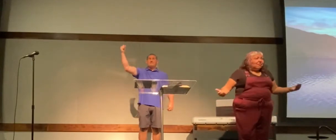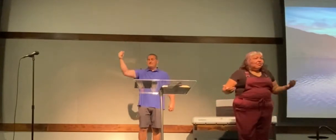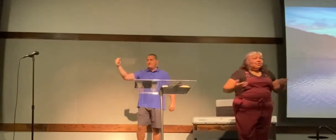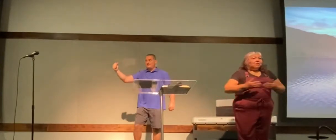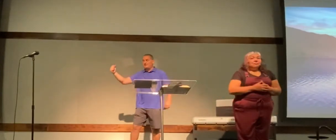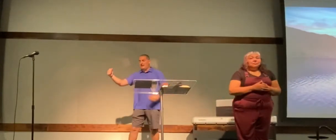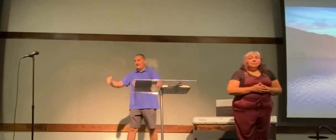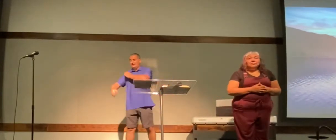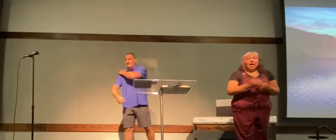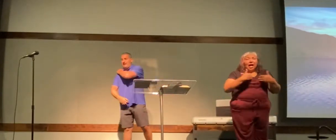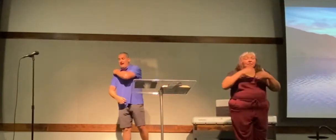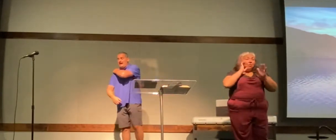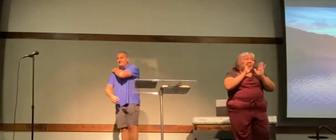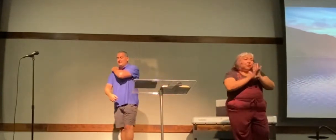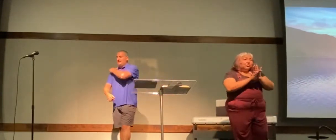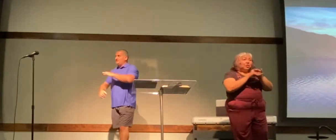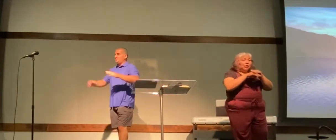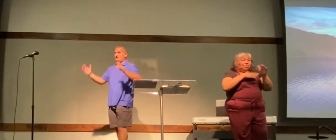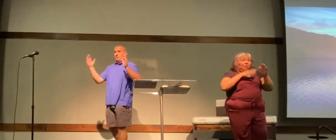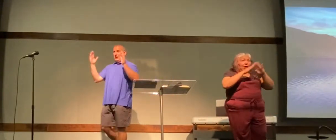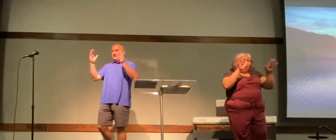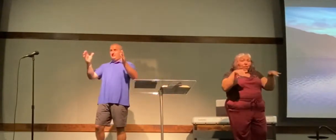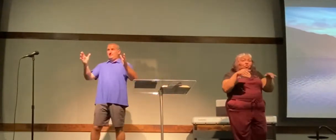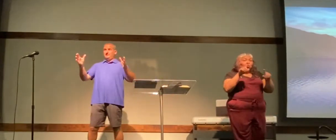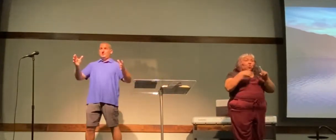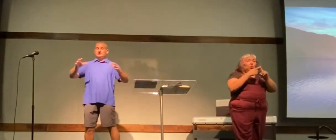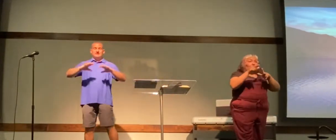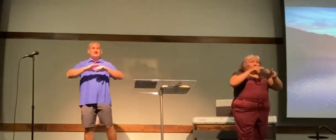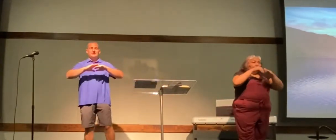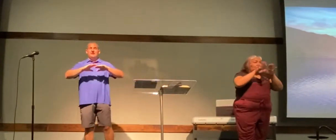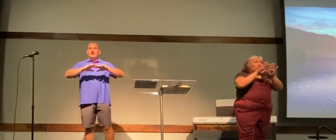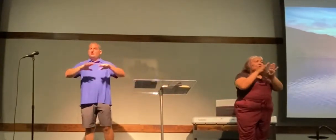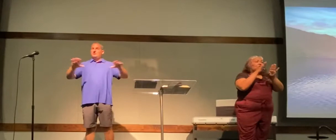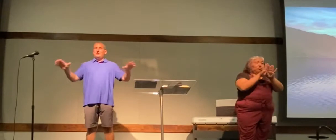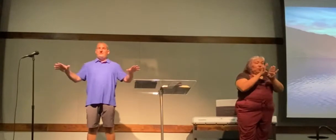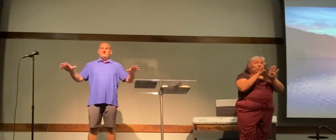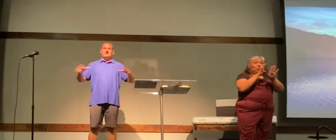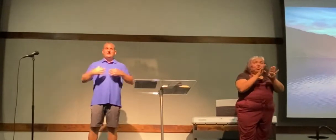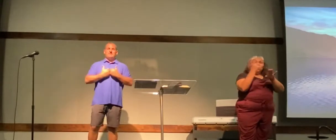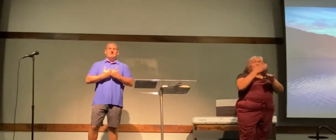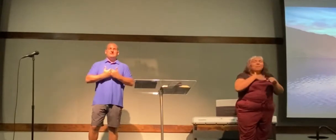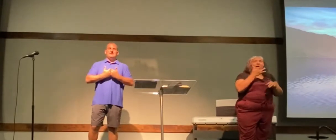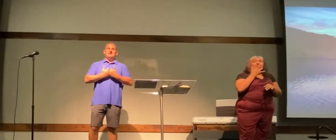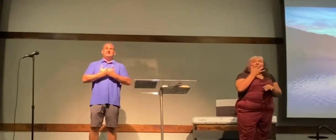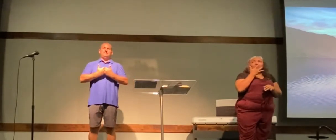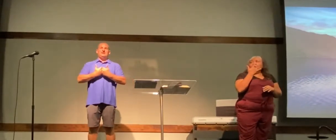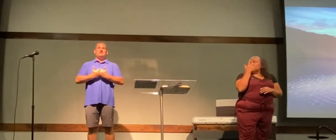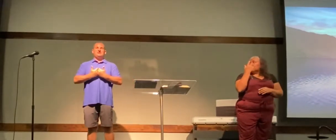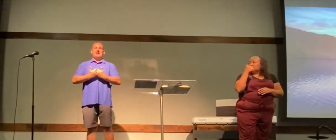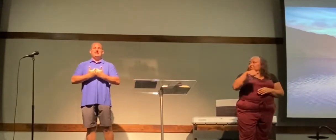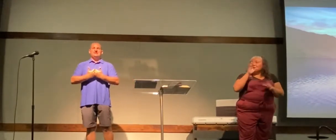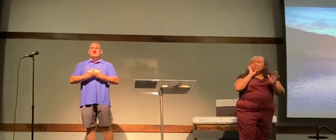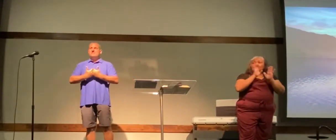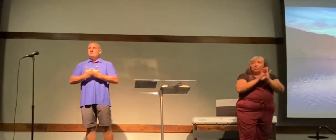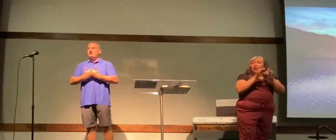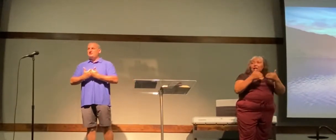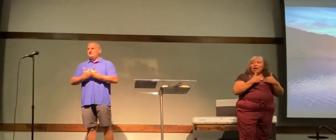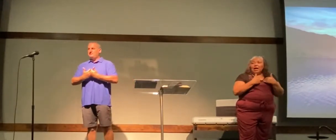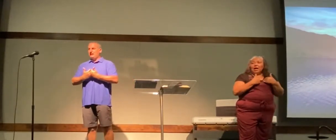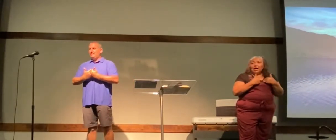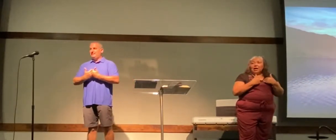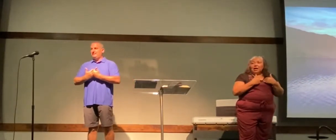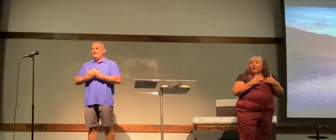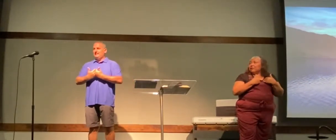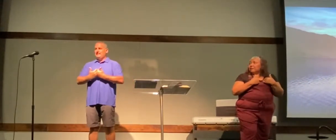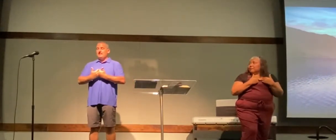I have this picture hanging up in my house. As soon as you walk in through the doors, it's one of my favorite. It's a picture that has pierced